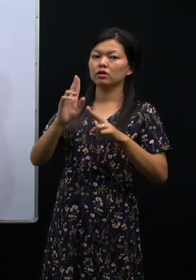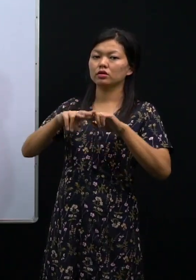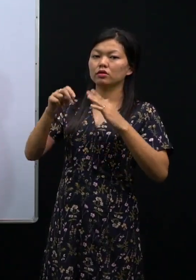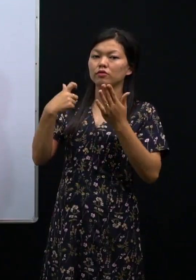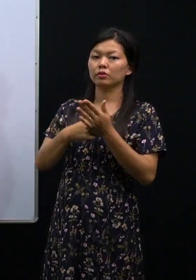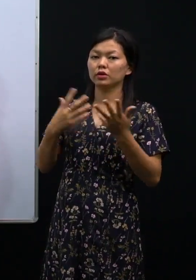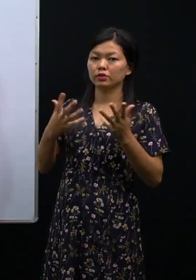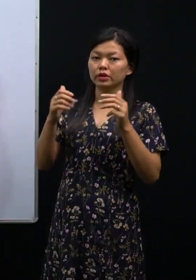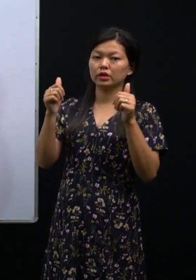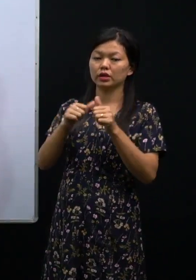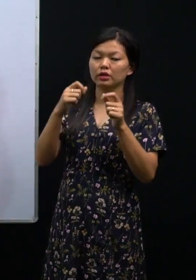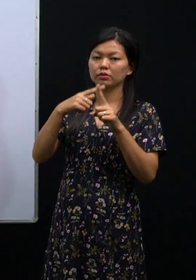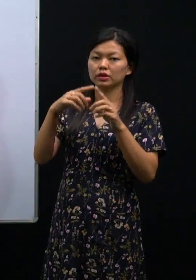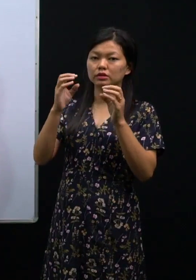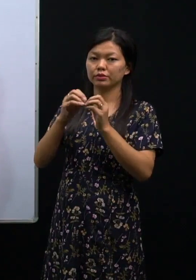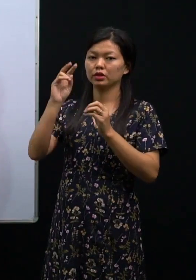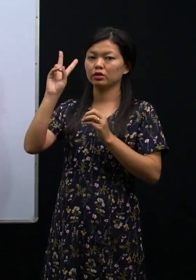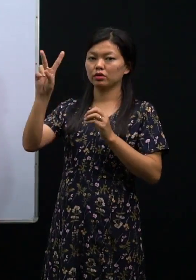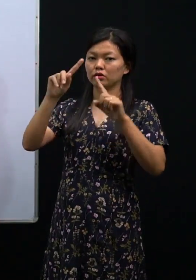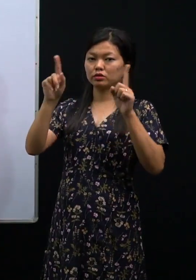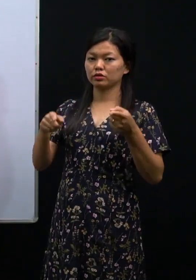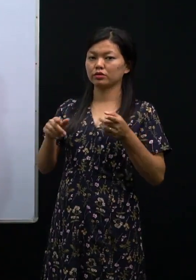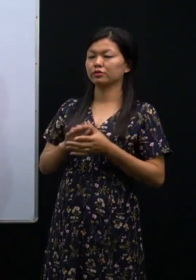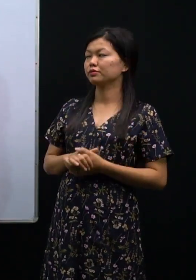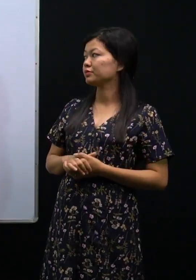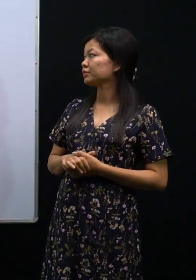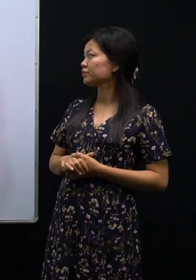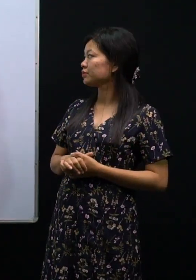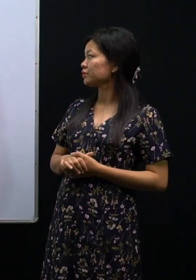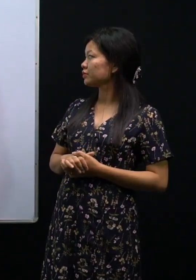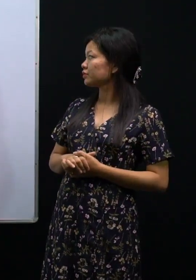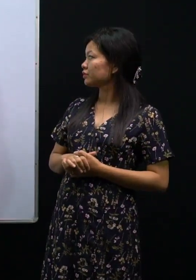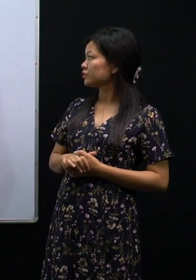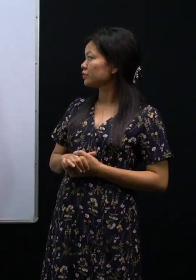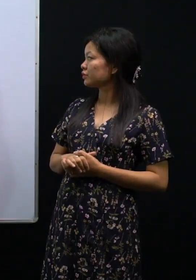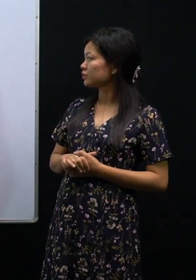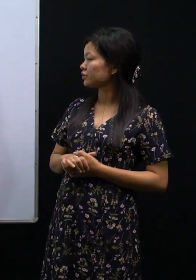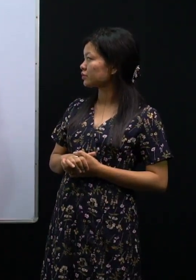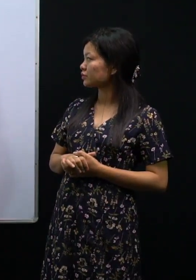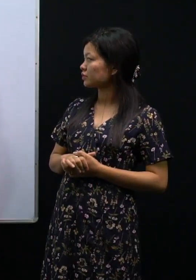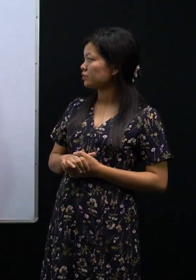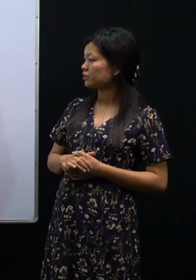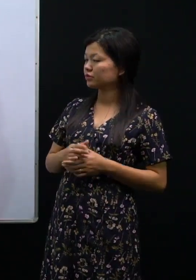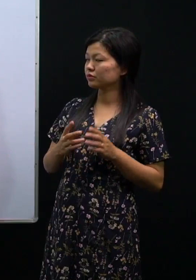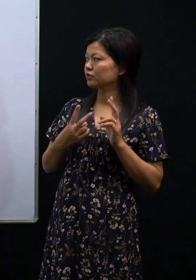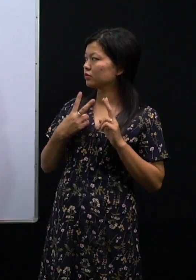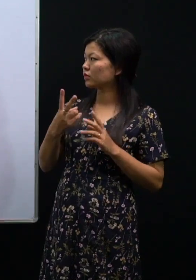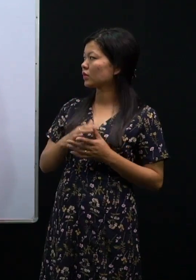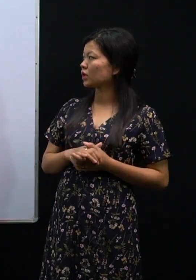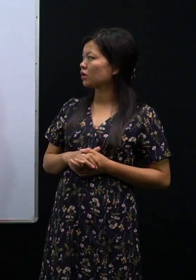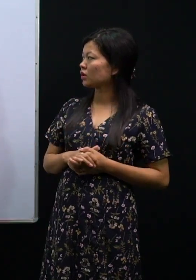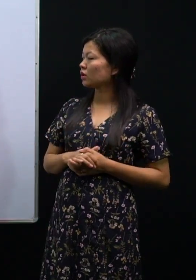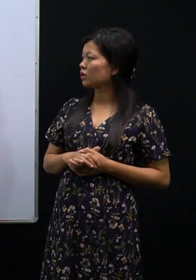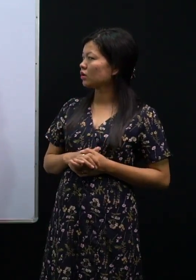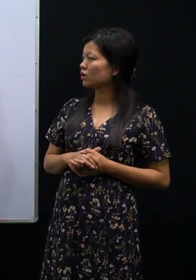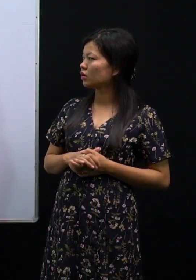square we can write. Like, instead of that, we can write A plus B whole square. Clear? Now we apply it. Look at it. What I told you?